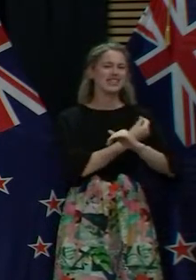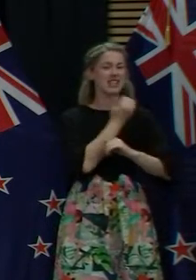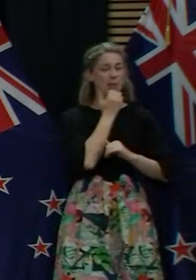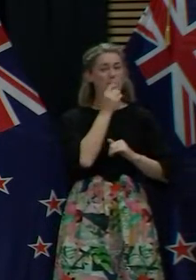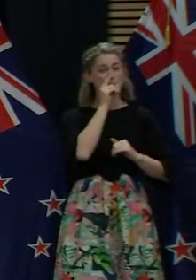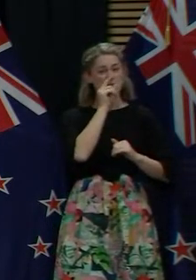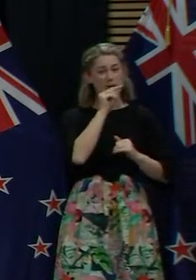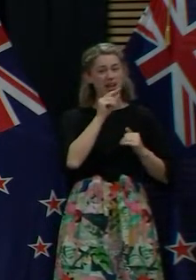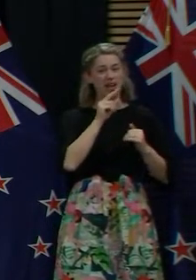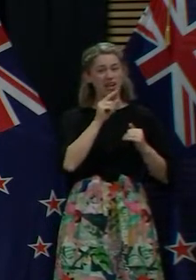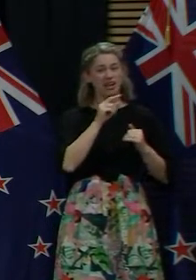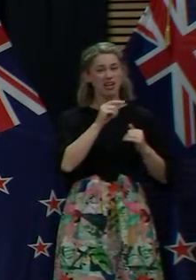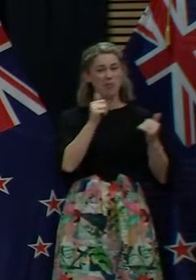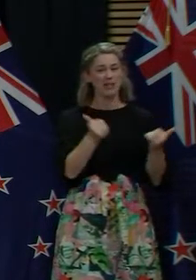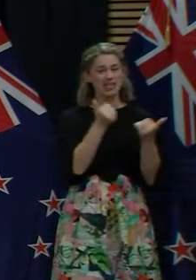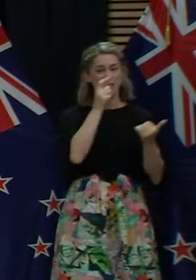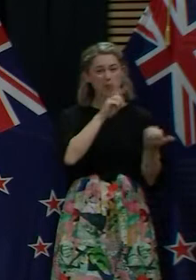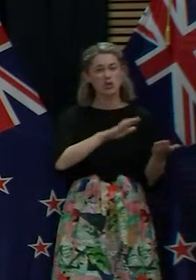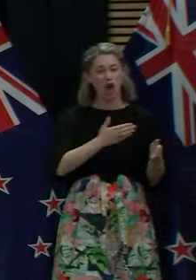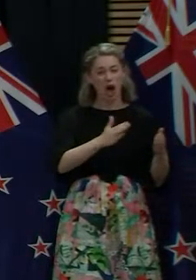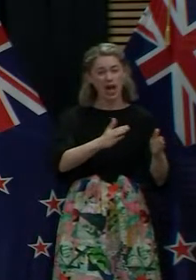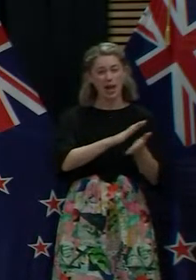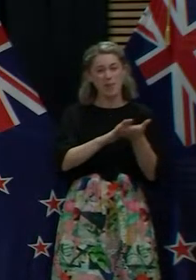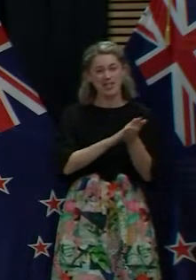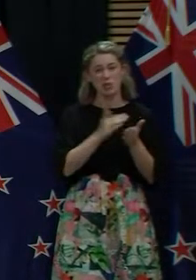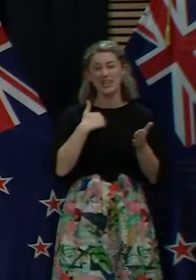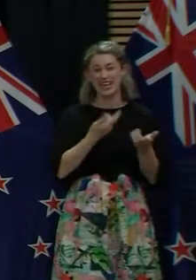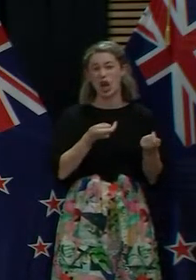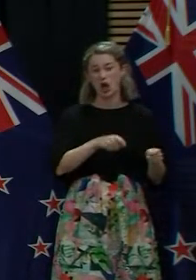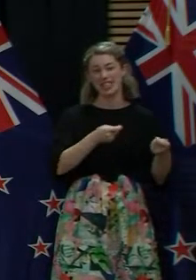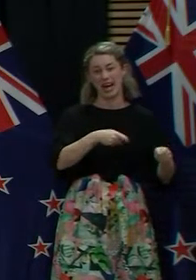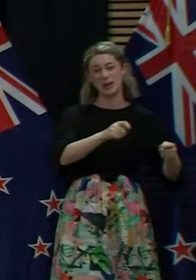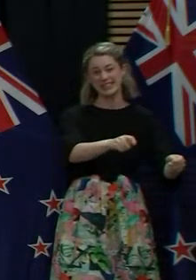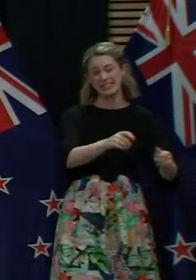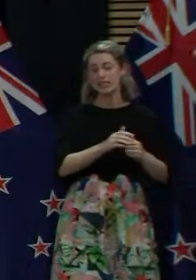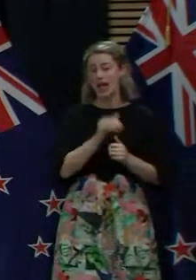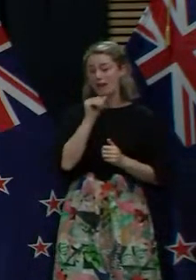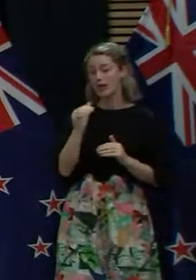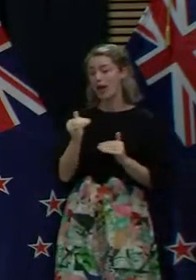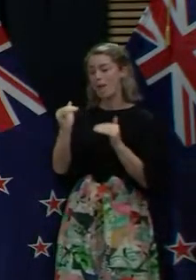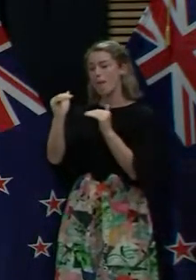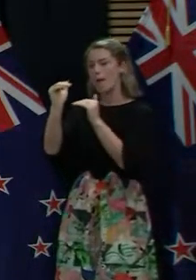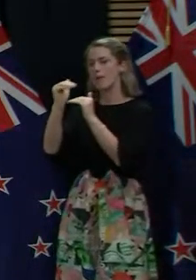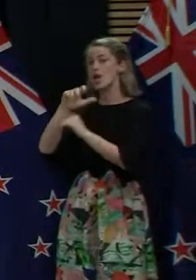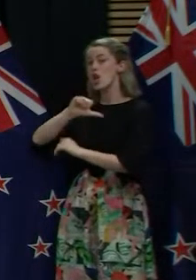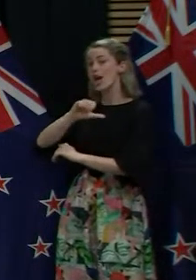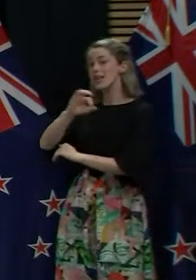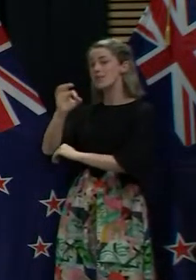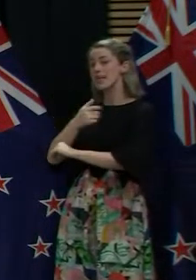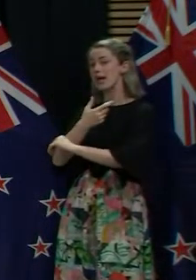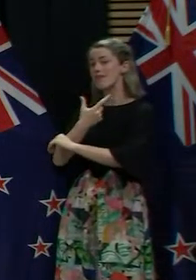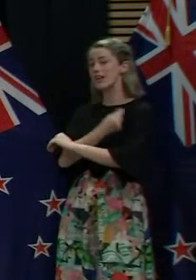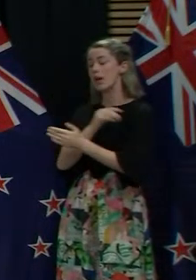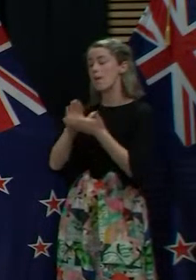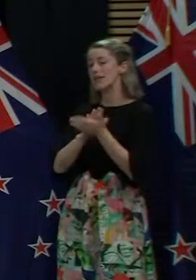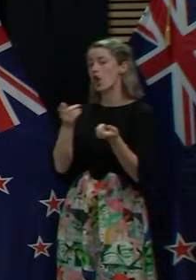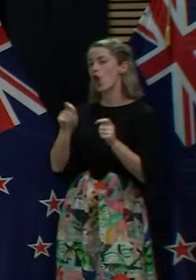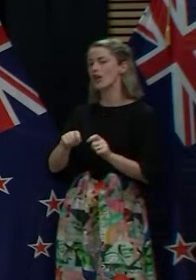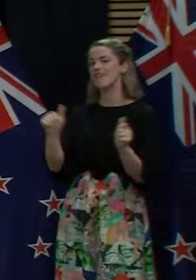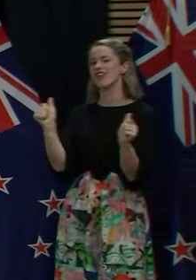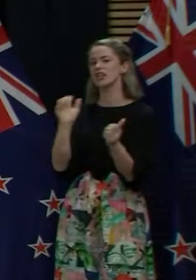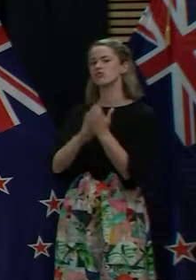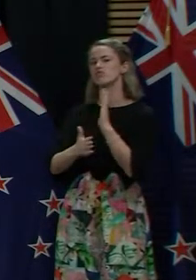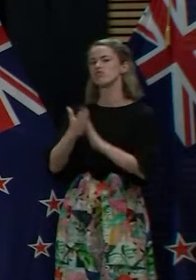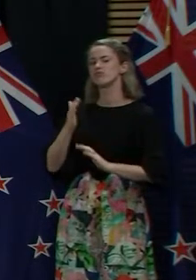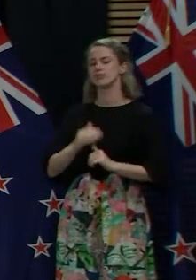there were thousands of deaths? So if we can get up into that 90% range, then we can say goodbye to lockdowns. Just